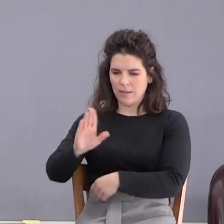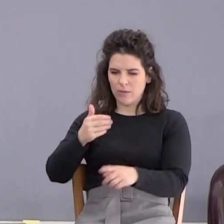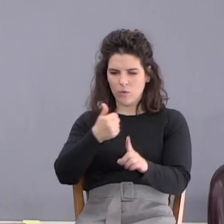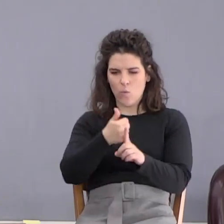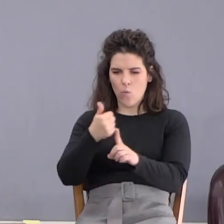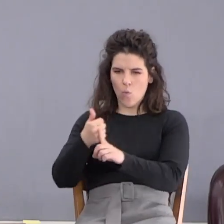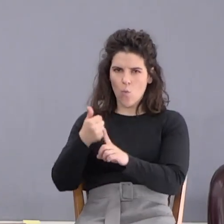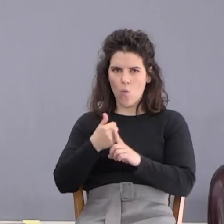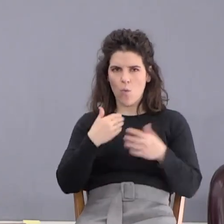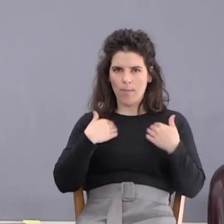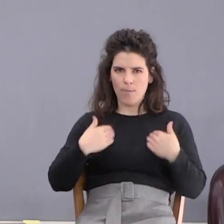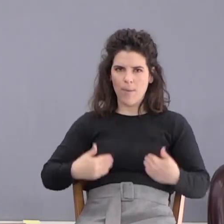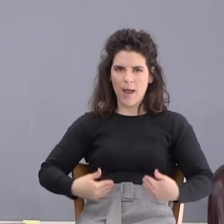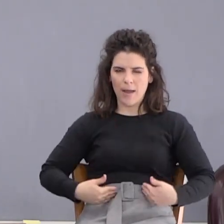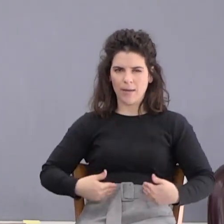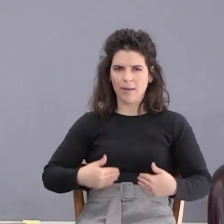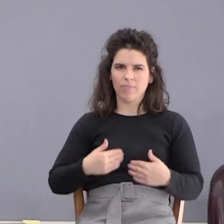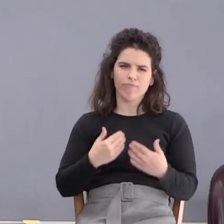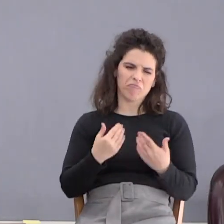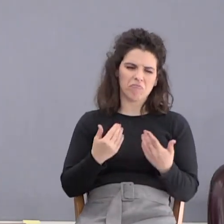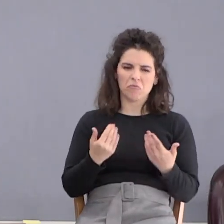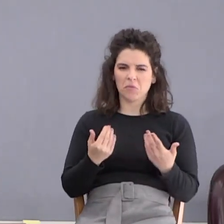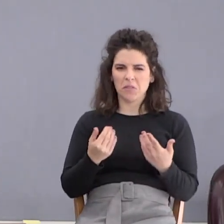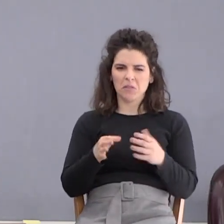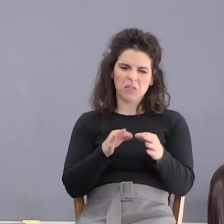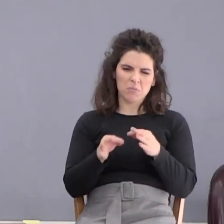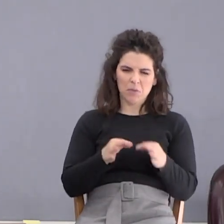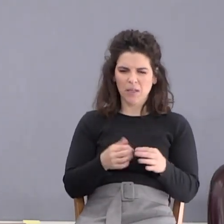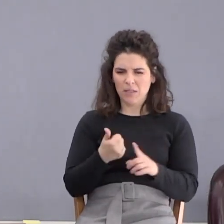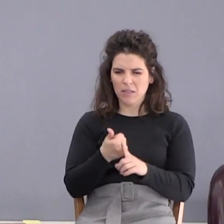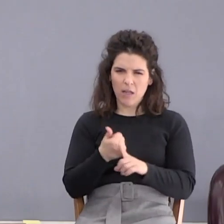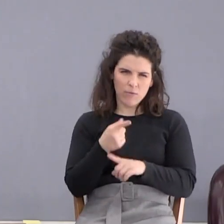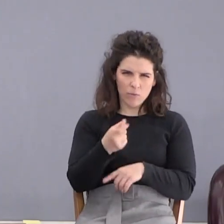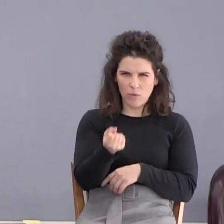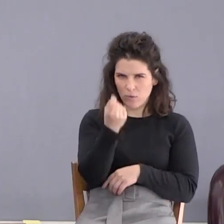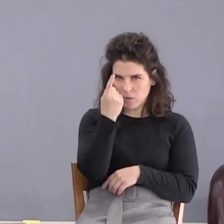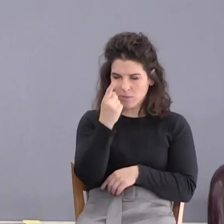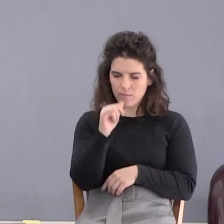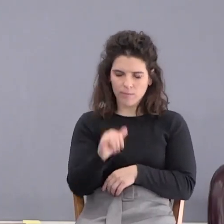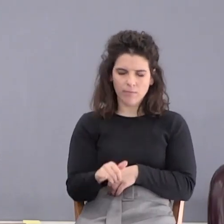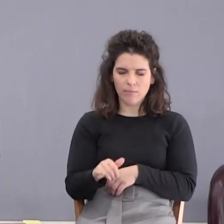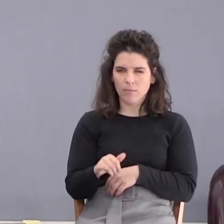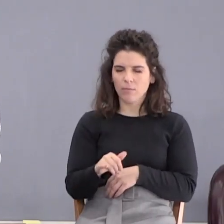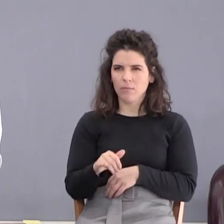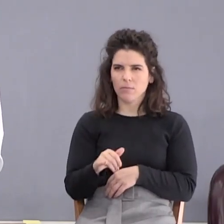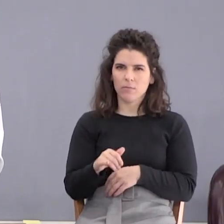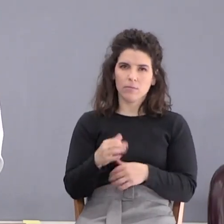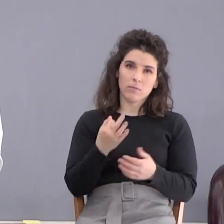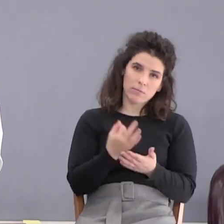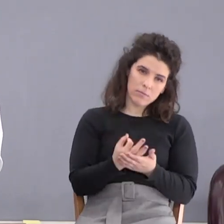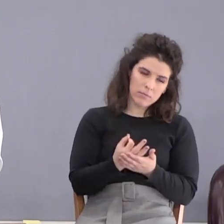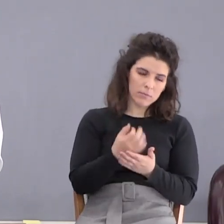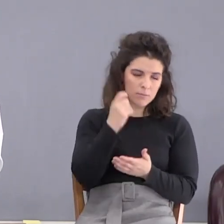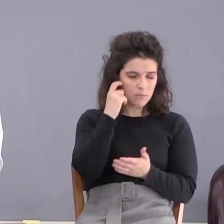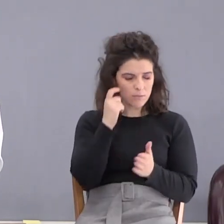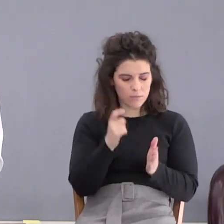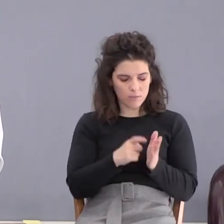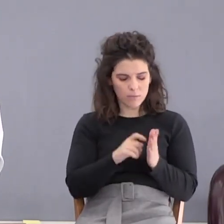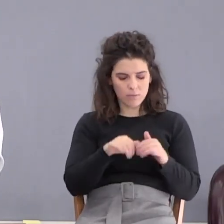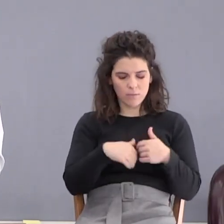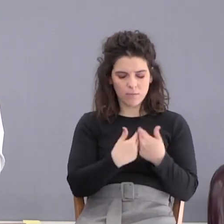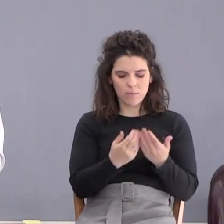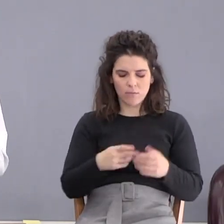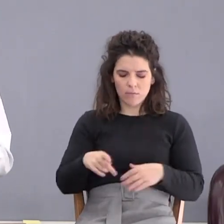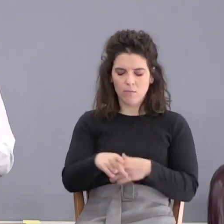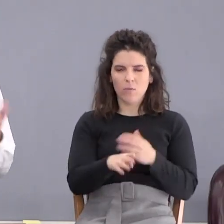that's pretty self-explanatory. You understand that. In fact, notice how Paul develops it,